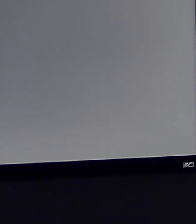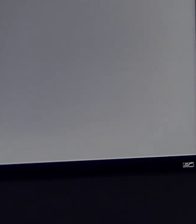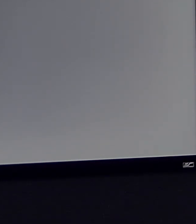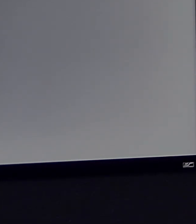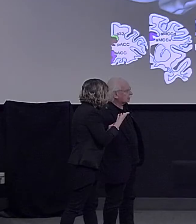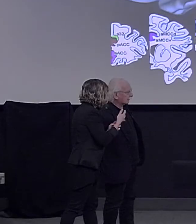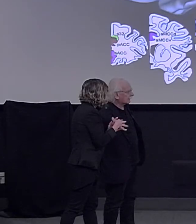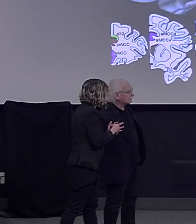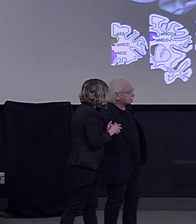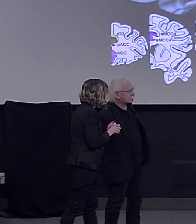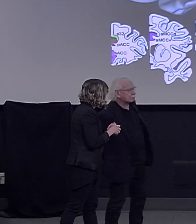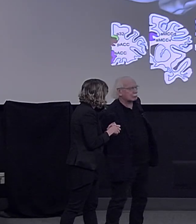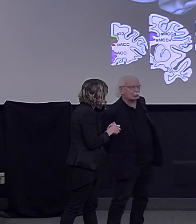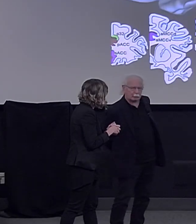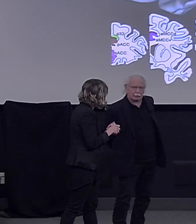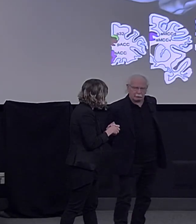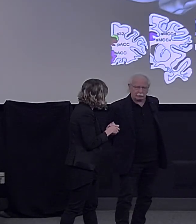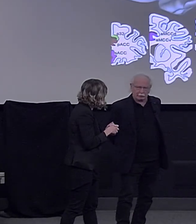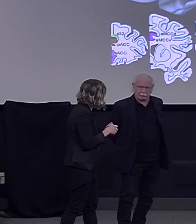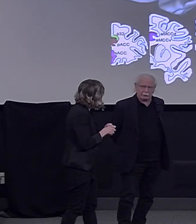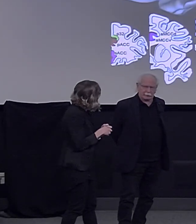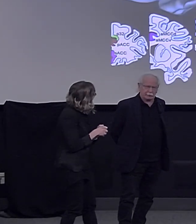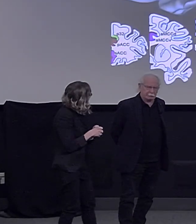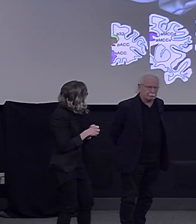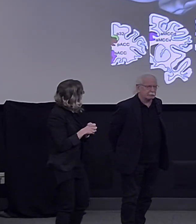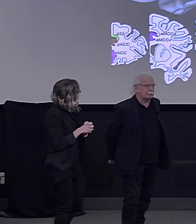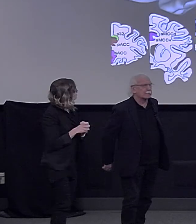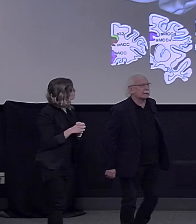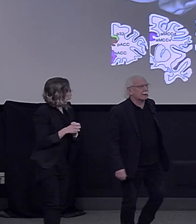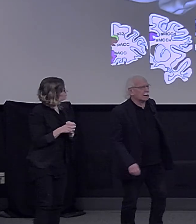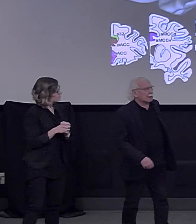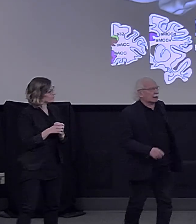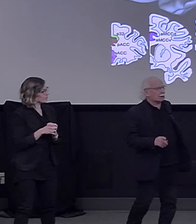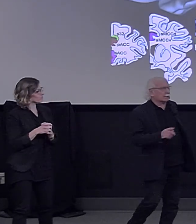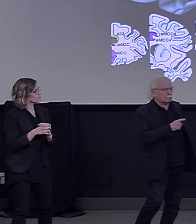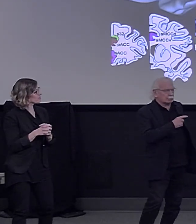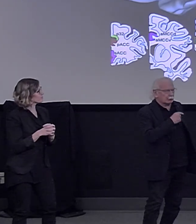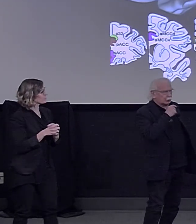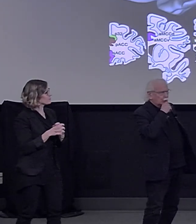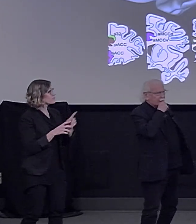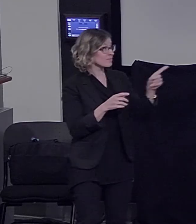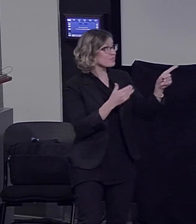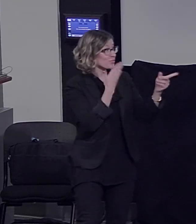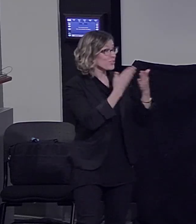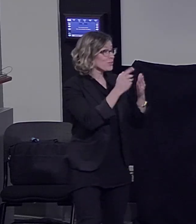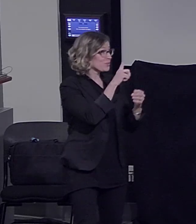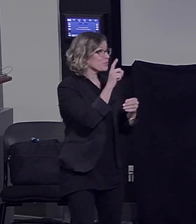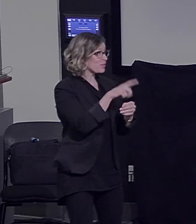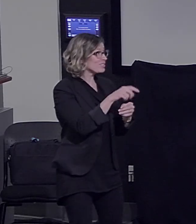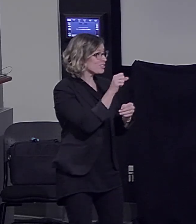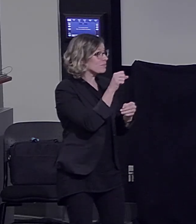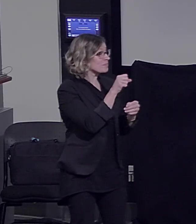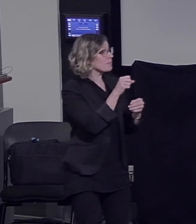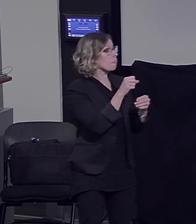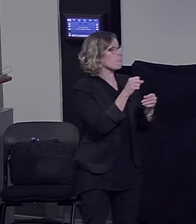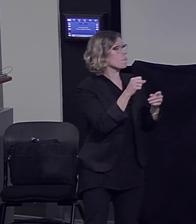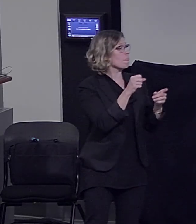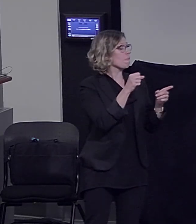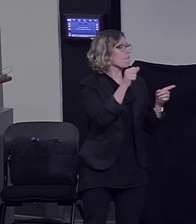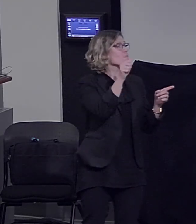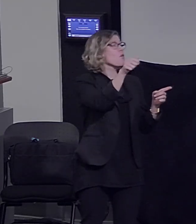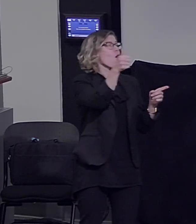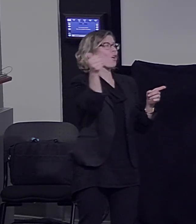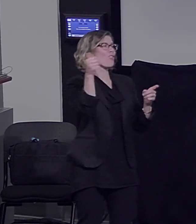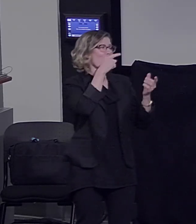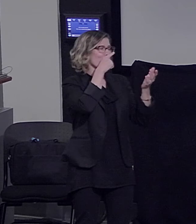action, how does that tie into your hypothesis? Good question, but there are experiments in